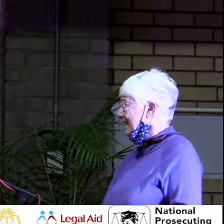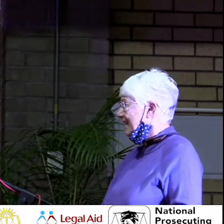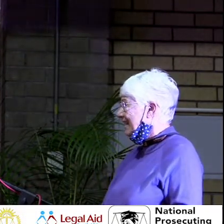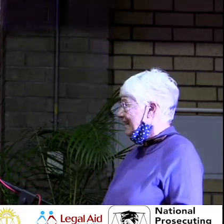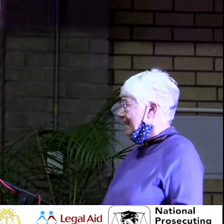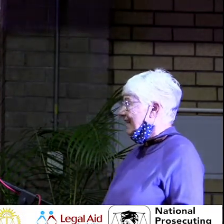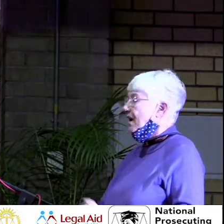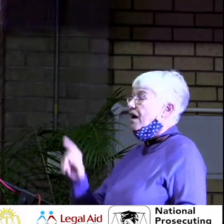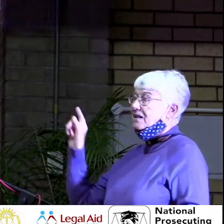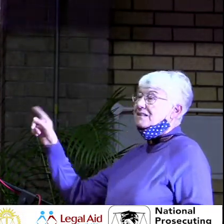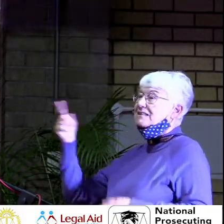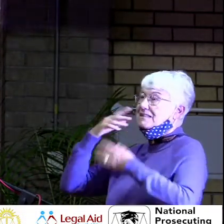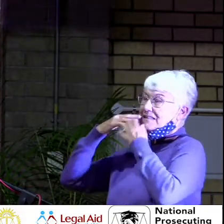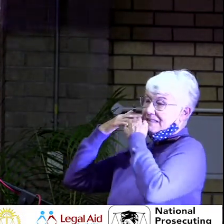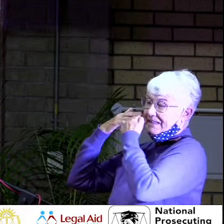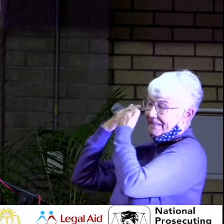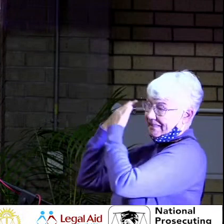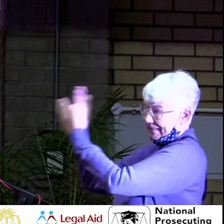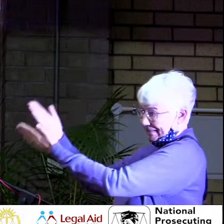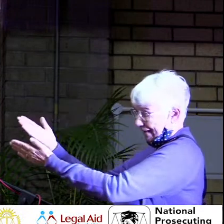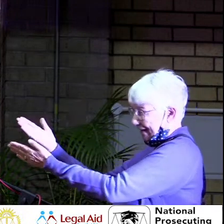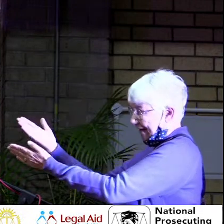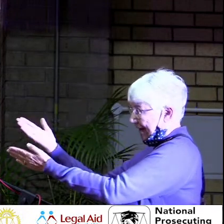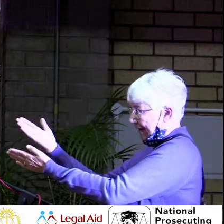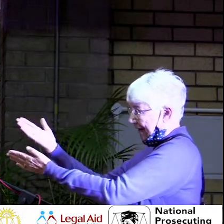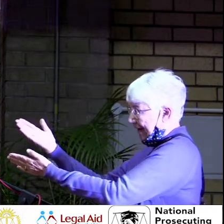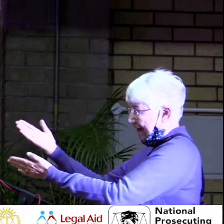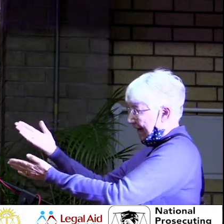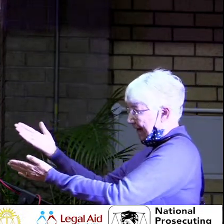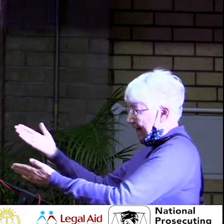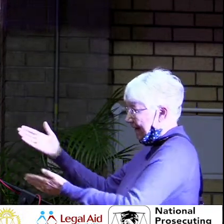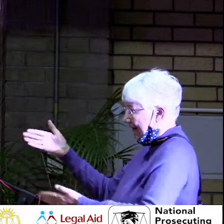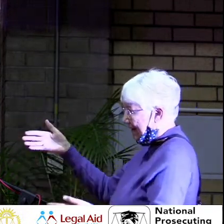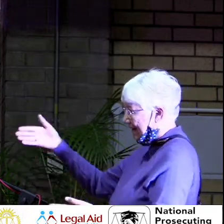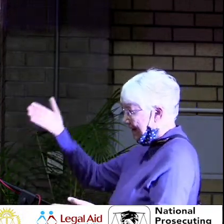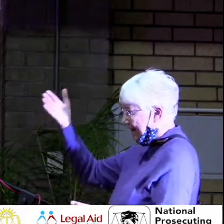say thank you to our members that participated in this day.